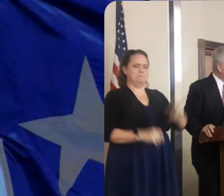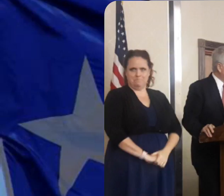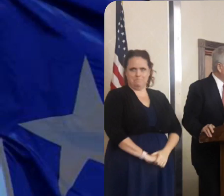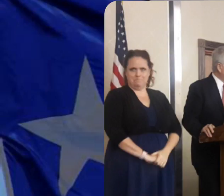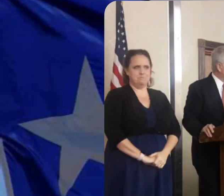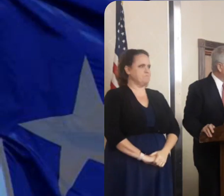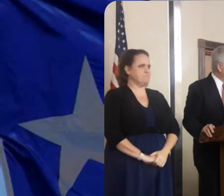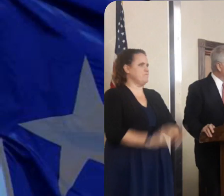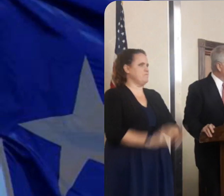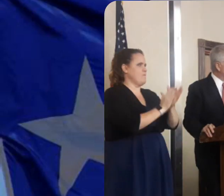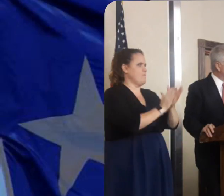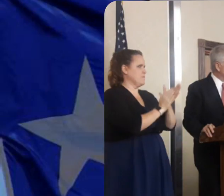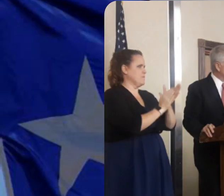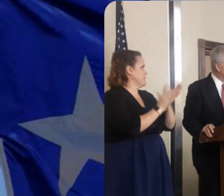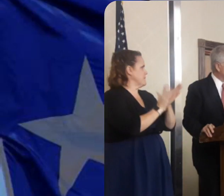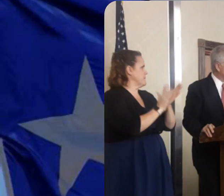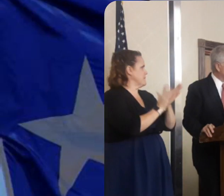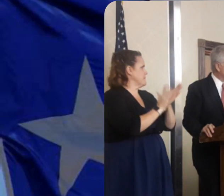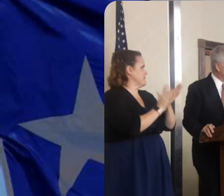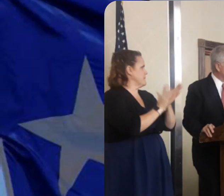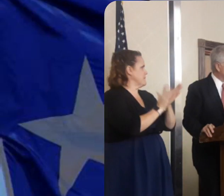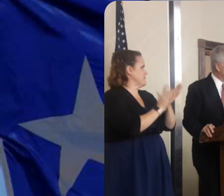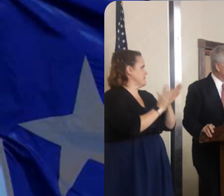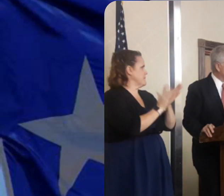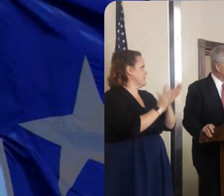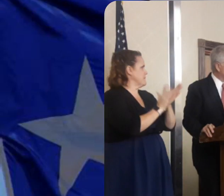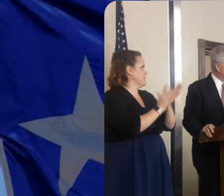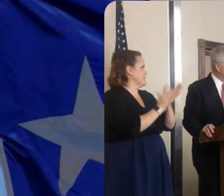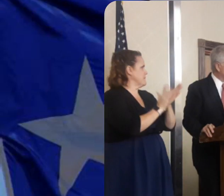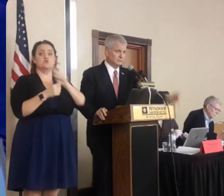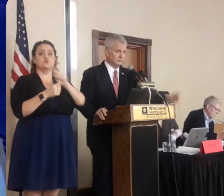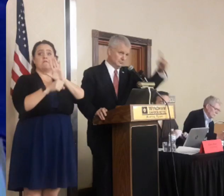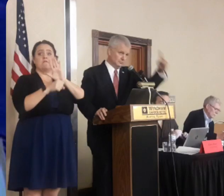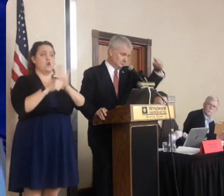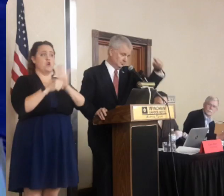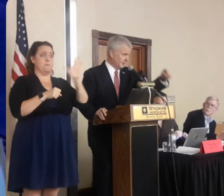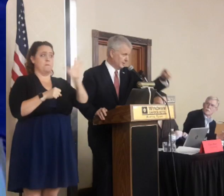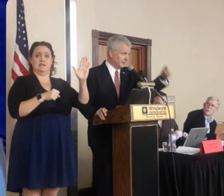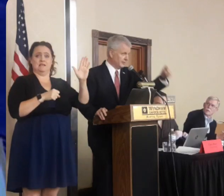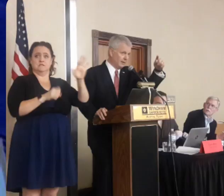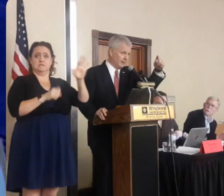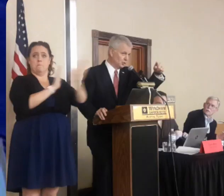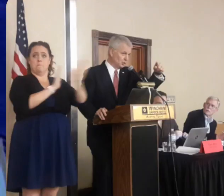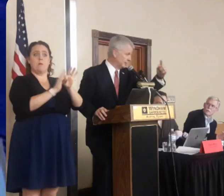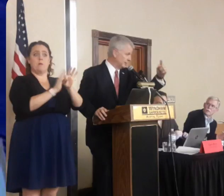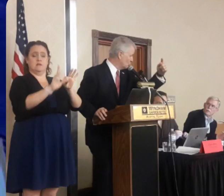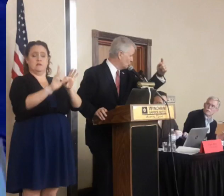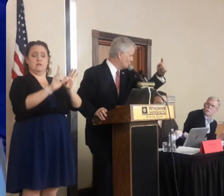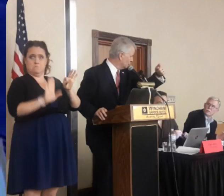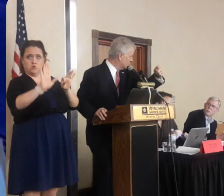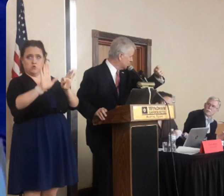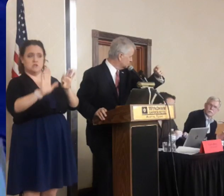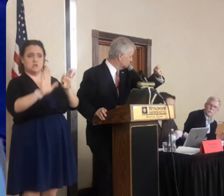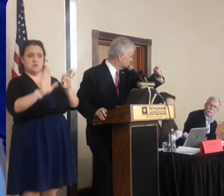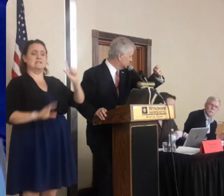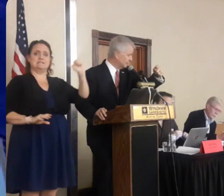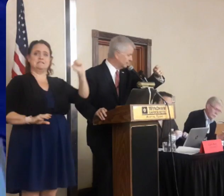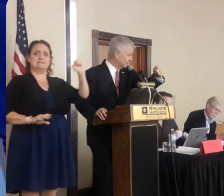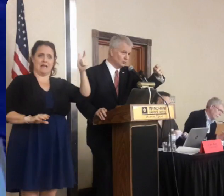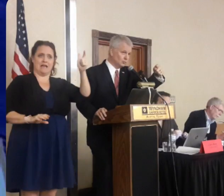Is there a motion to confirm Art's appointment? So moved. And we have a motion that's Morgan Graham,